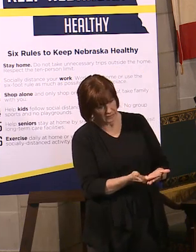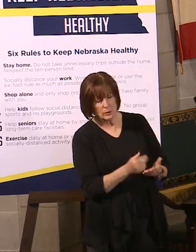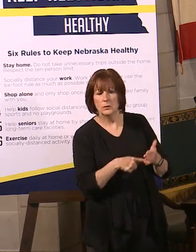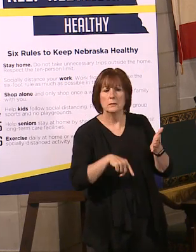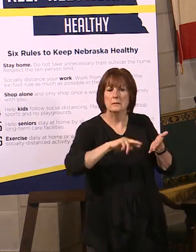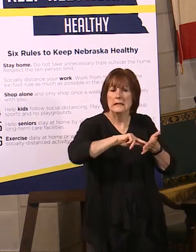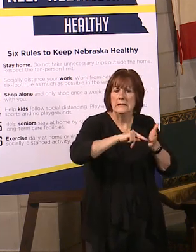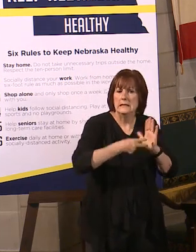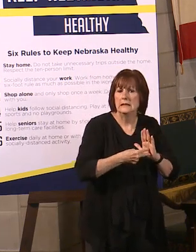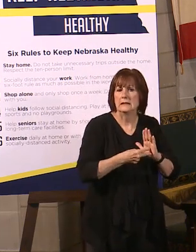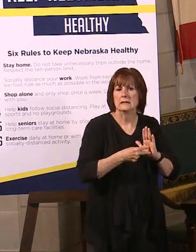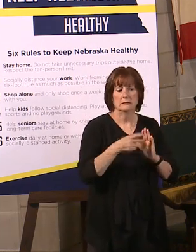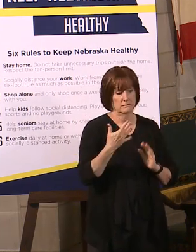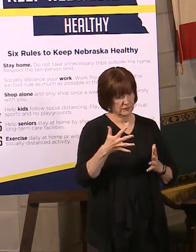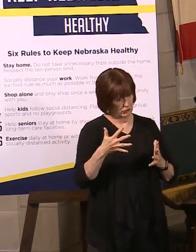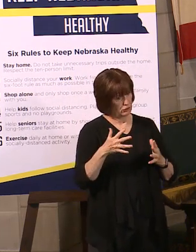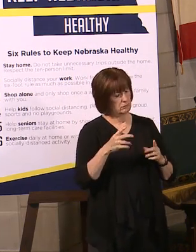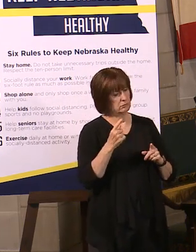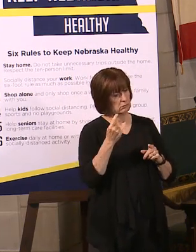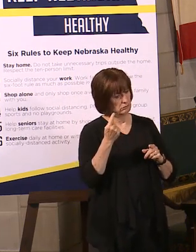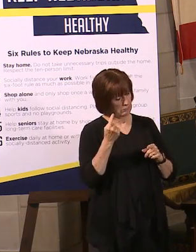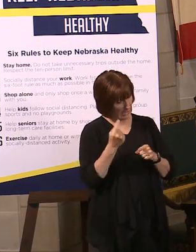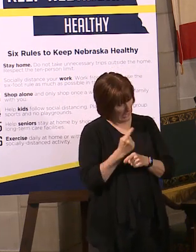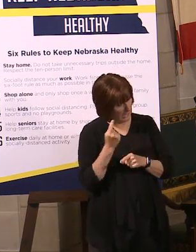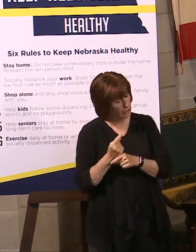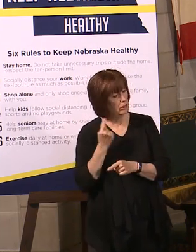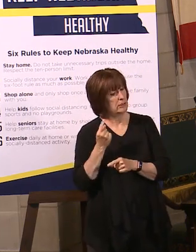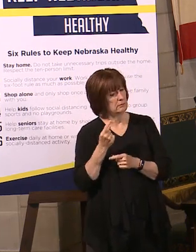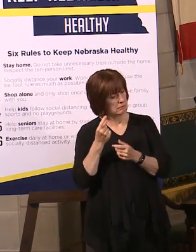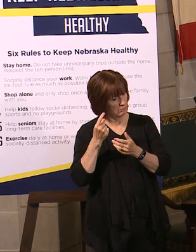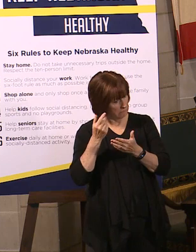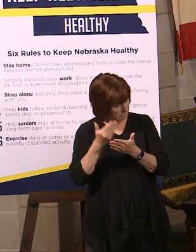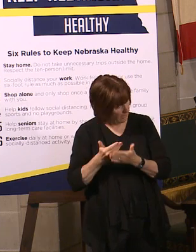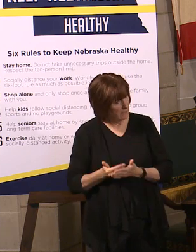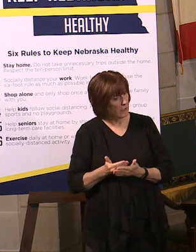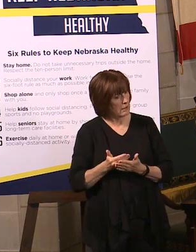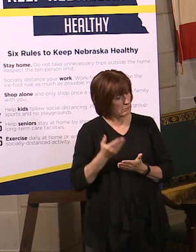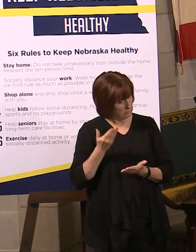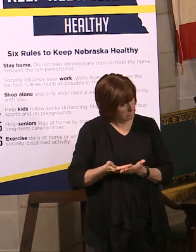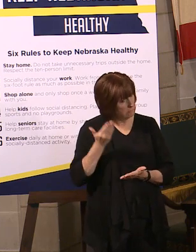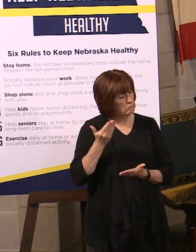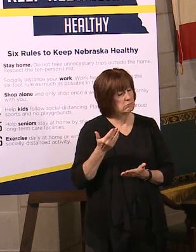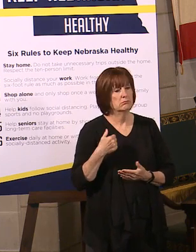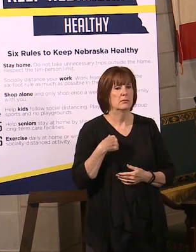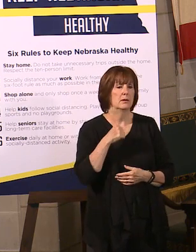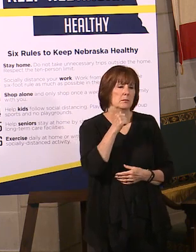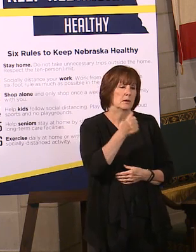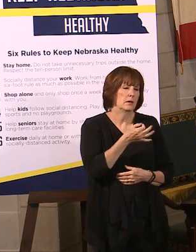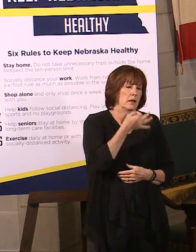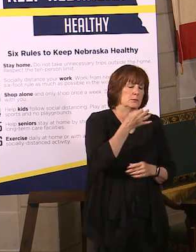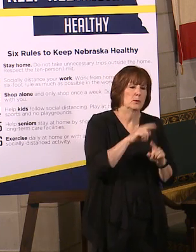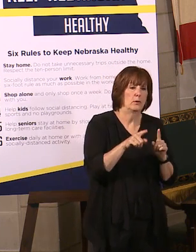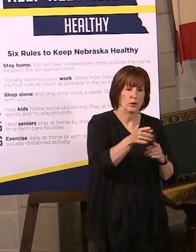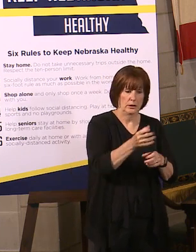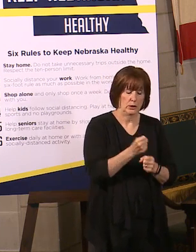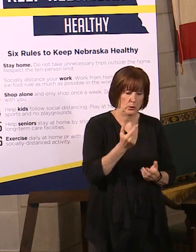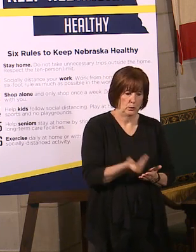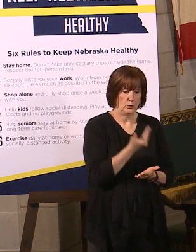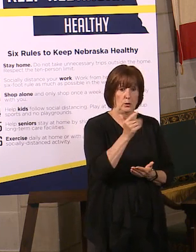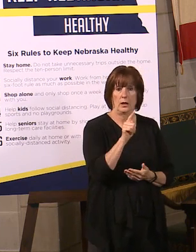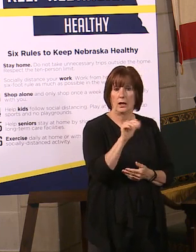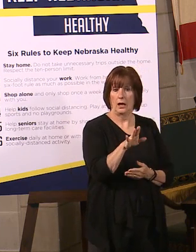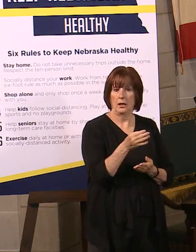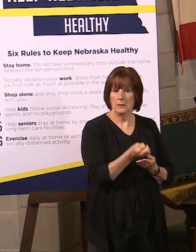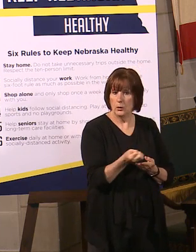that mean? And have we validated the tests that have been coming into the lab? So I'm not a lab expert, but I would tell you that whenever you get a new piece of lab